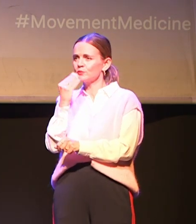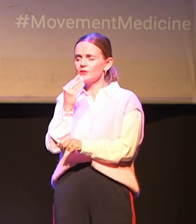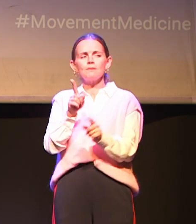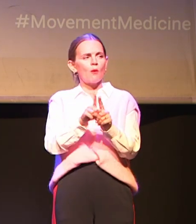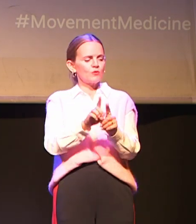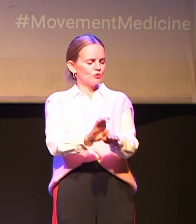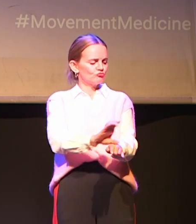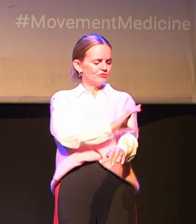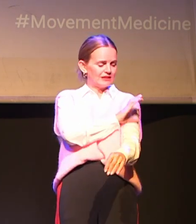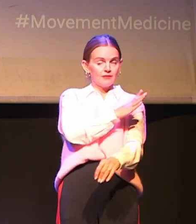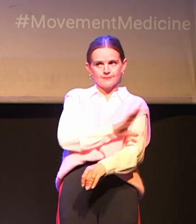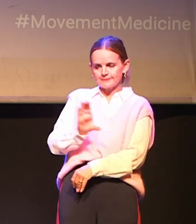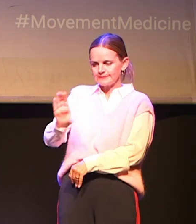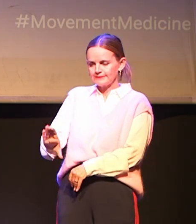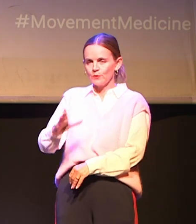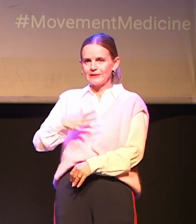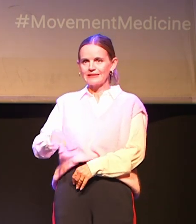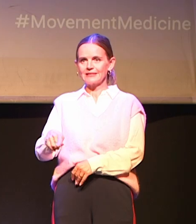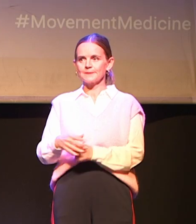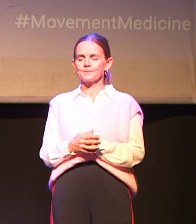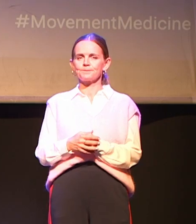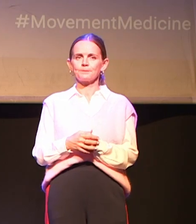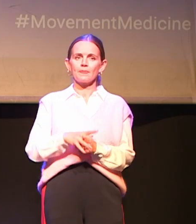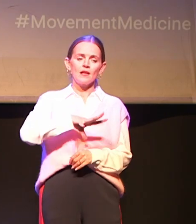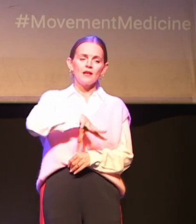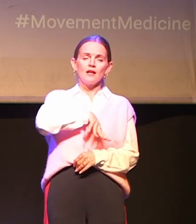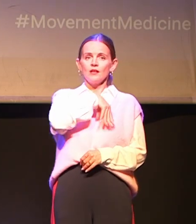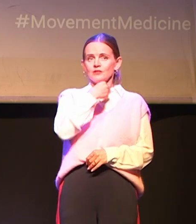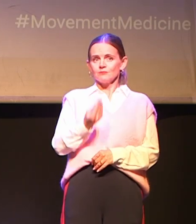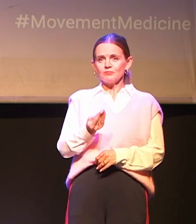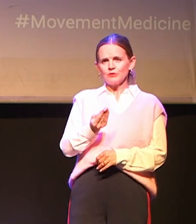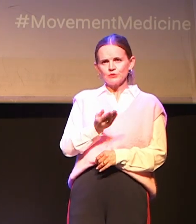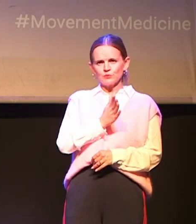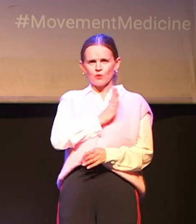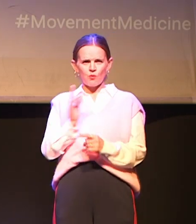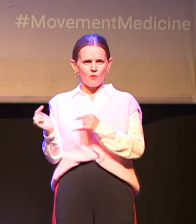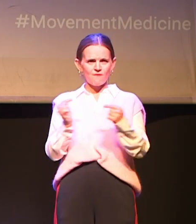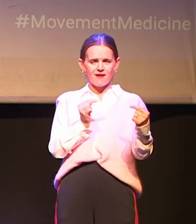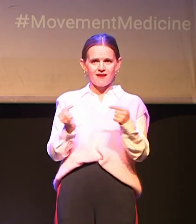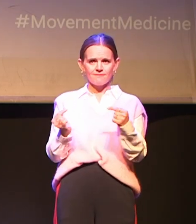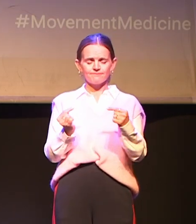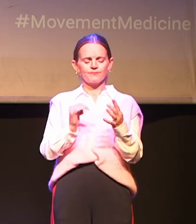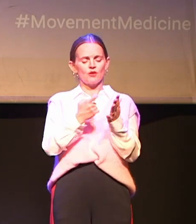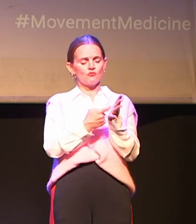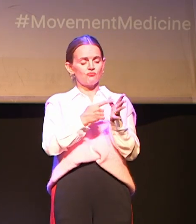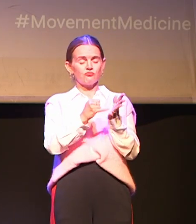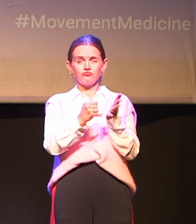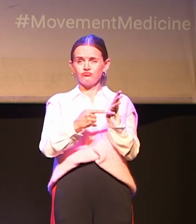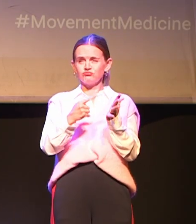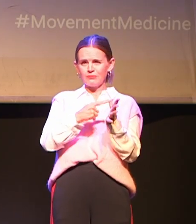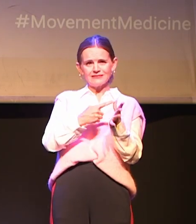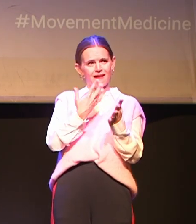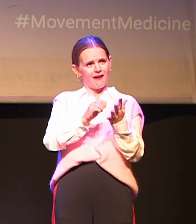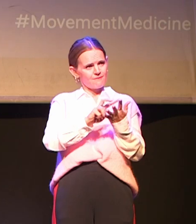piece, Farzana said about spiritual warfare. In Rasta, we say, I and I not come to fight flesh and blood, but spiritual